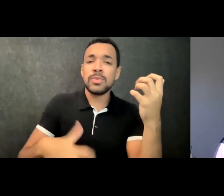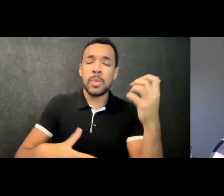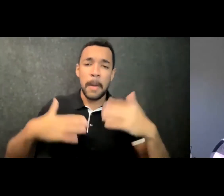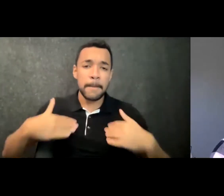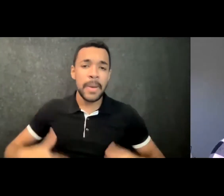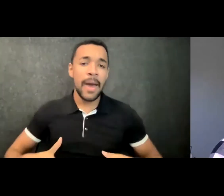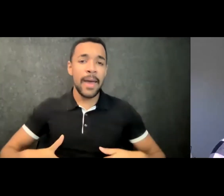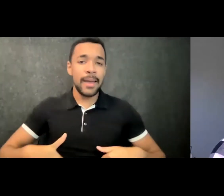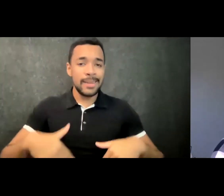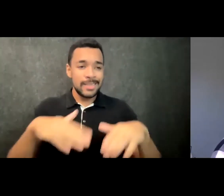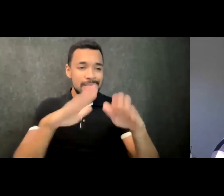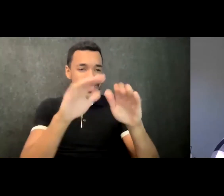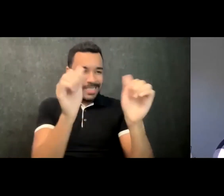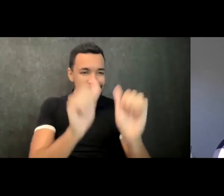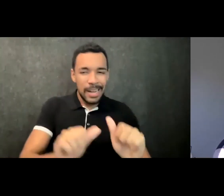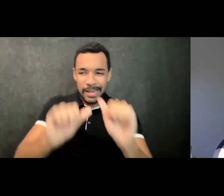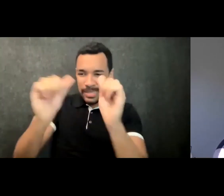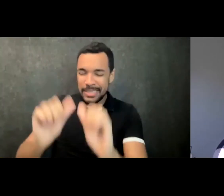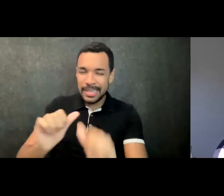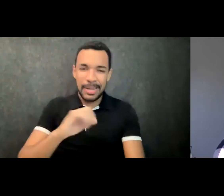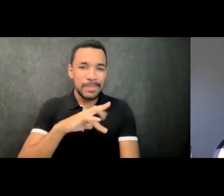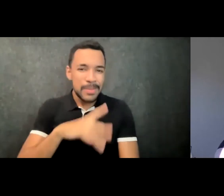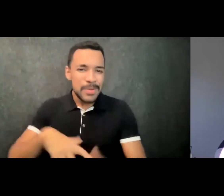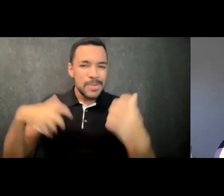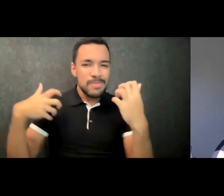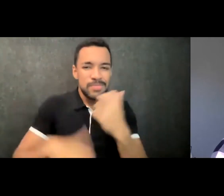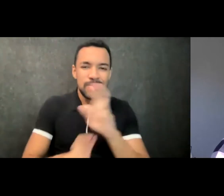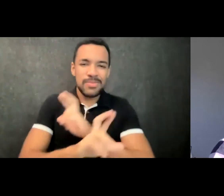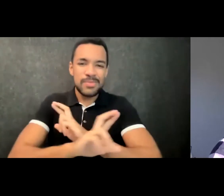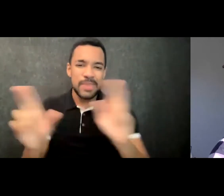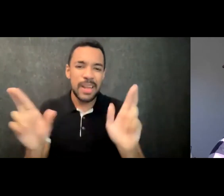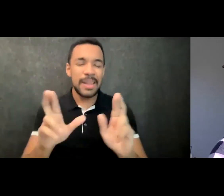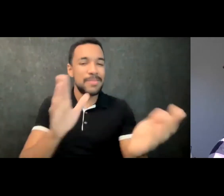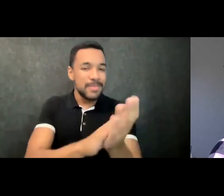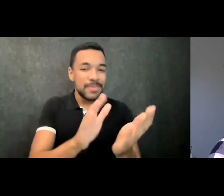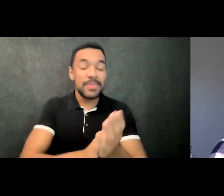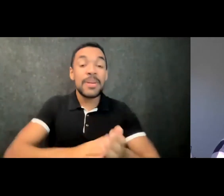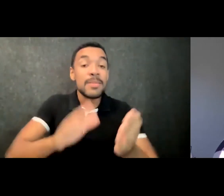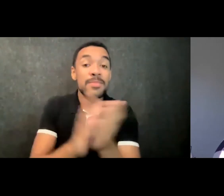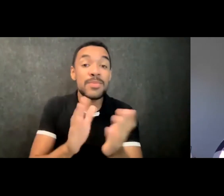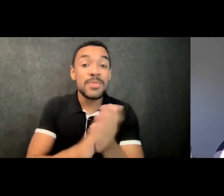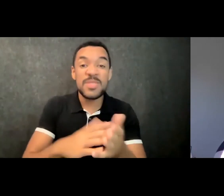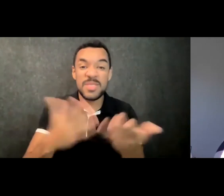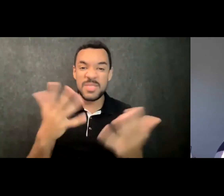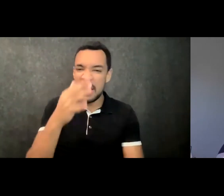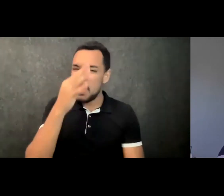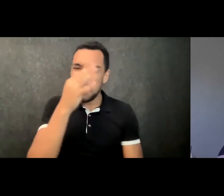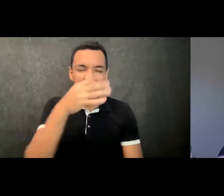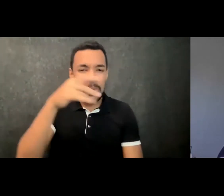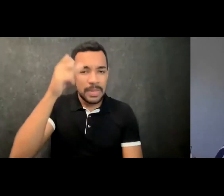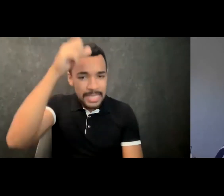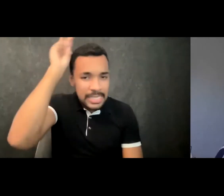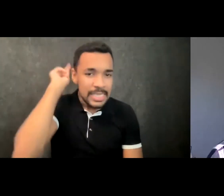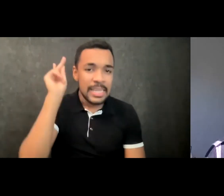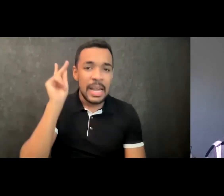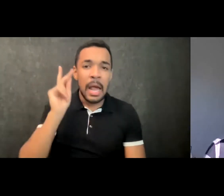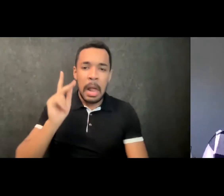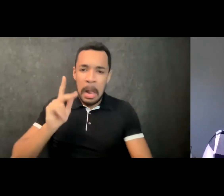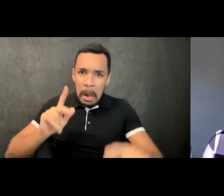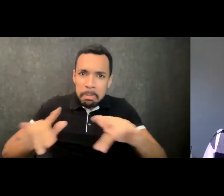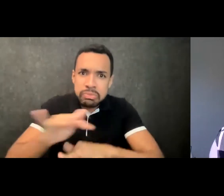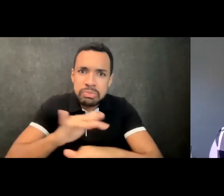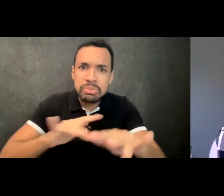their shape supple for strum. Praise be to skunks seeping out of every low parked car on this